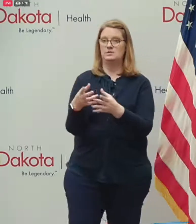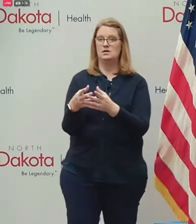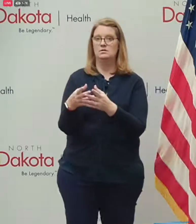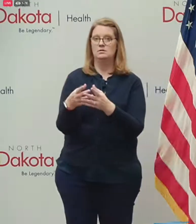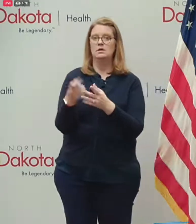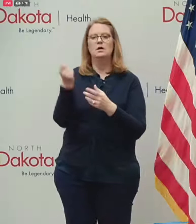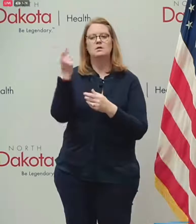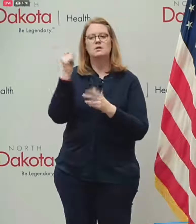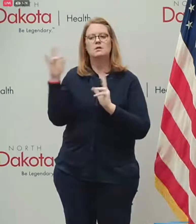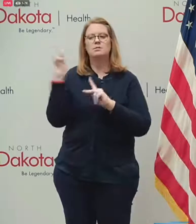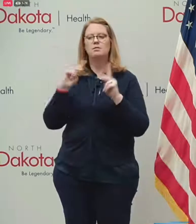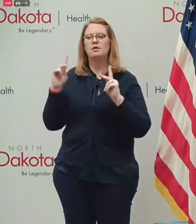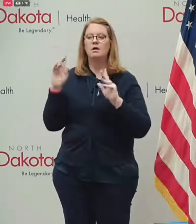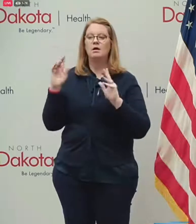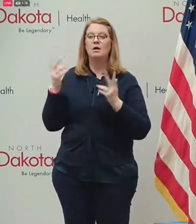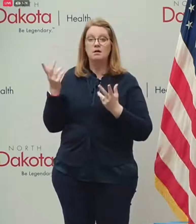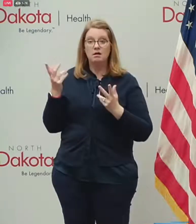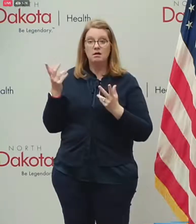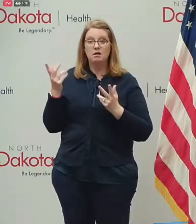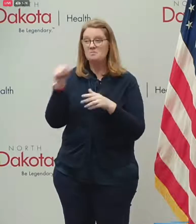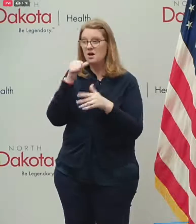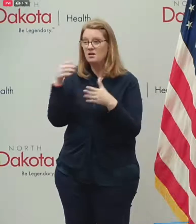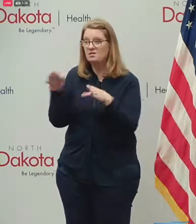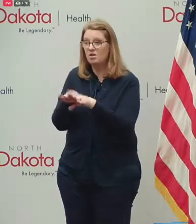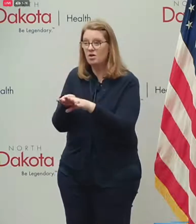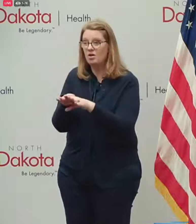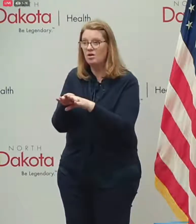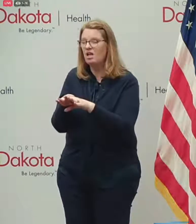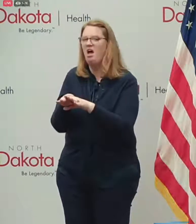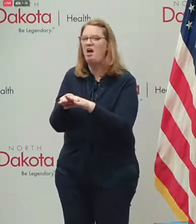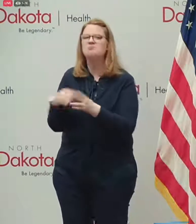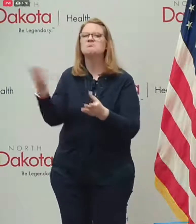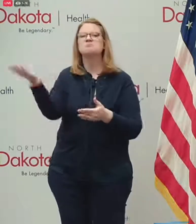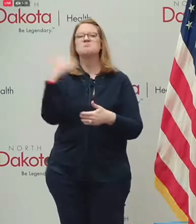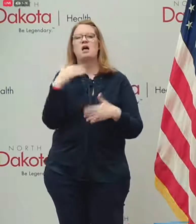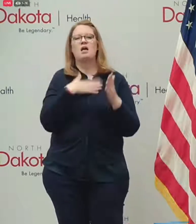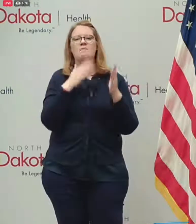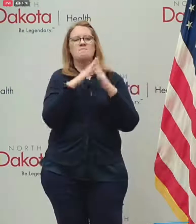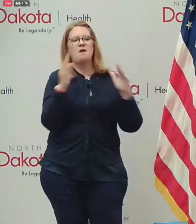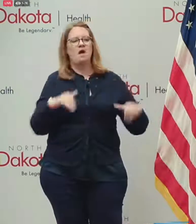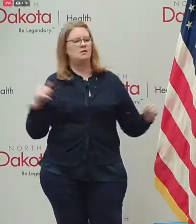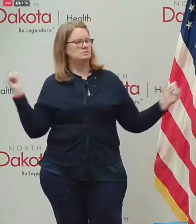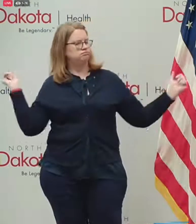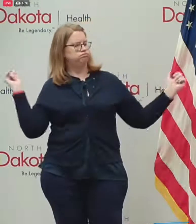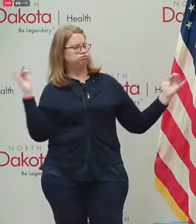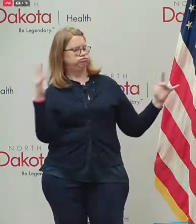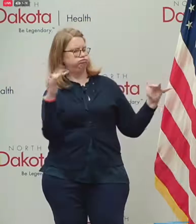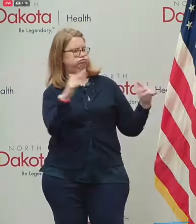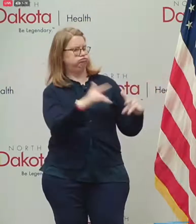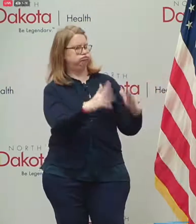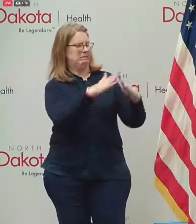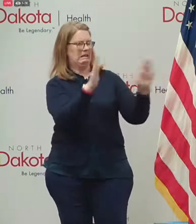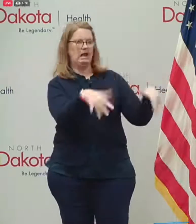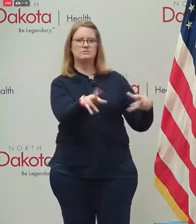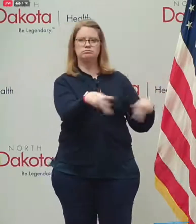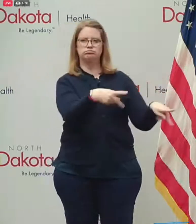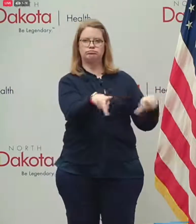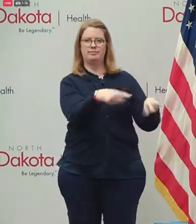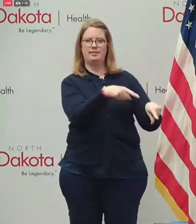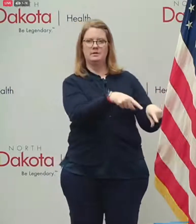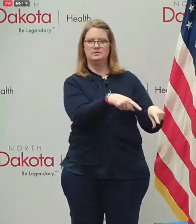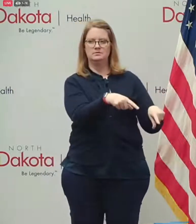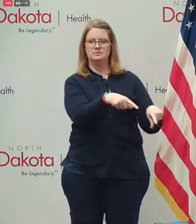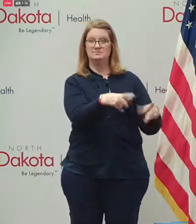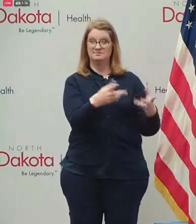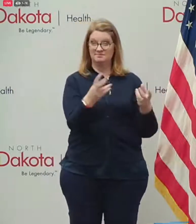gathering, and then it turns into a large party at a college or off-campus party or something like that, you haven't really